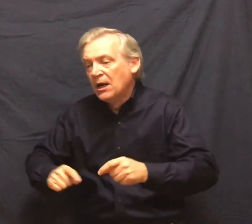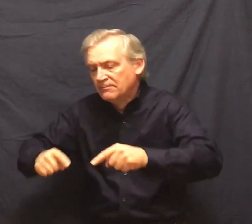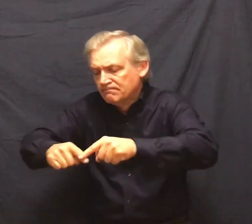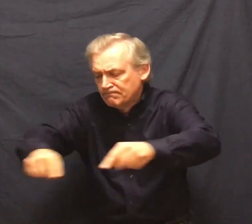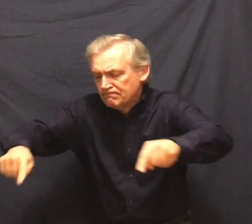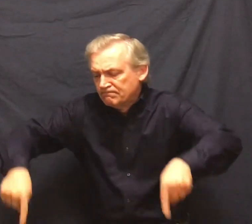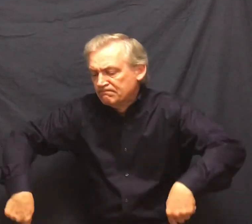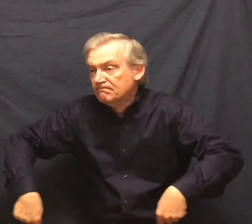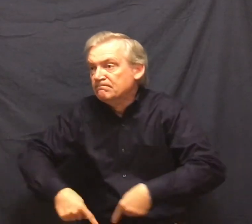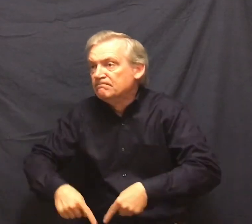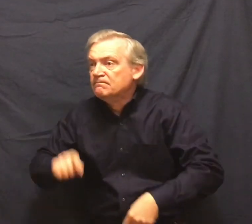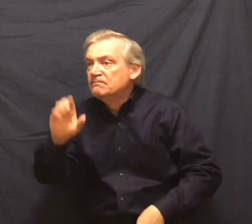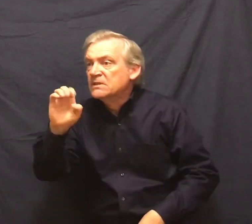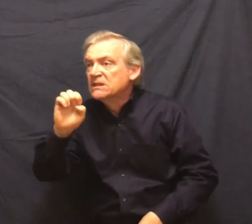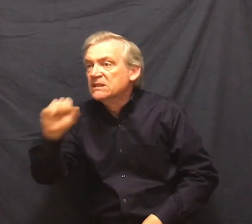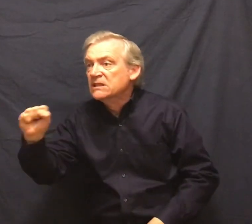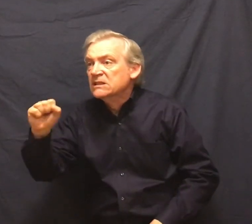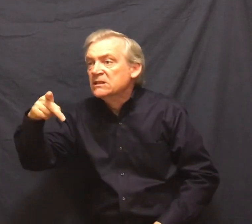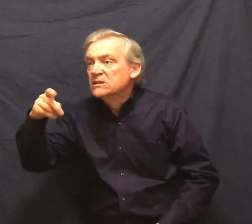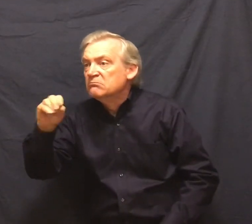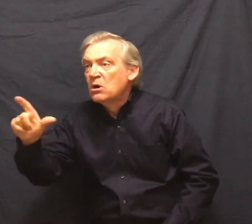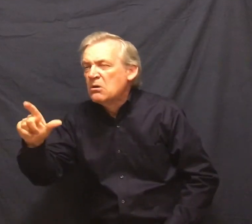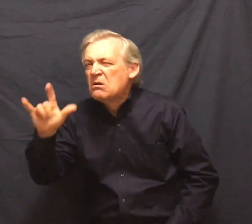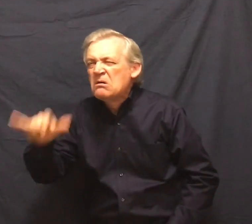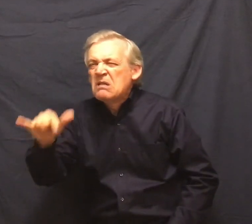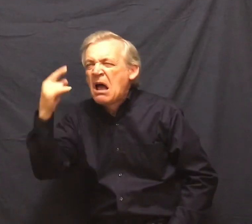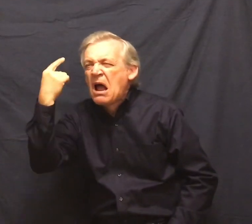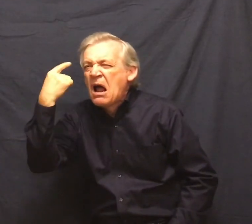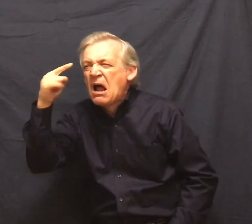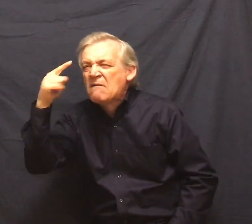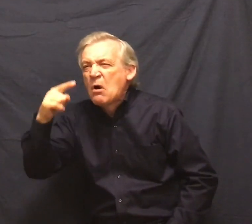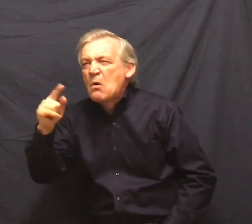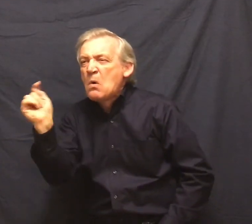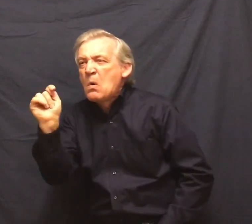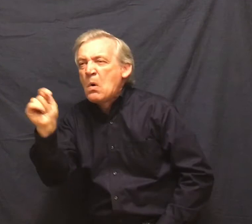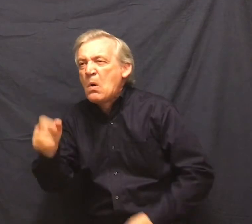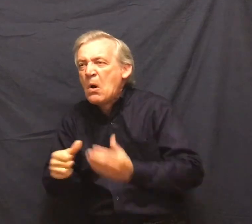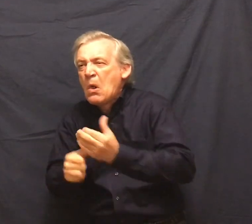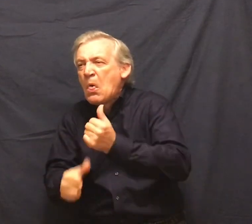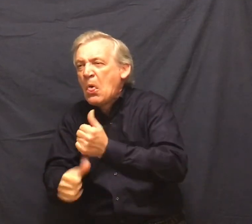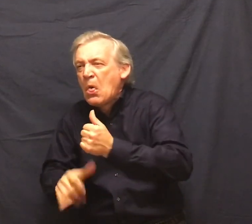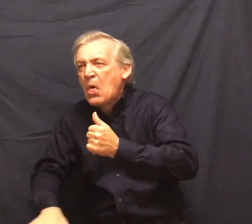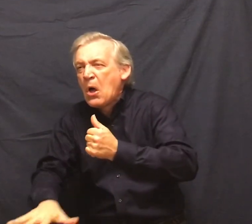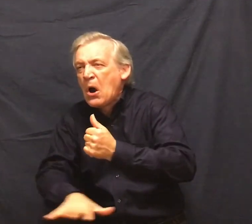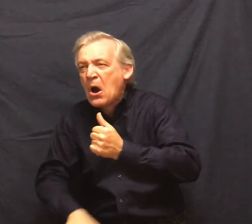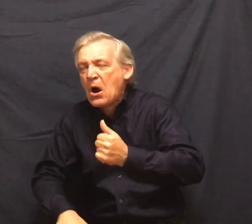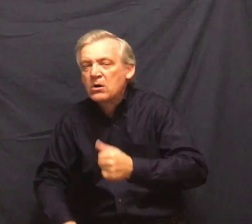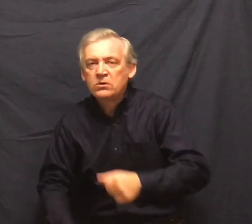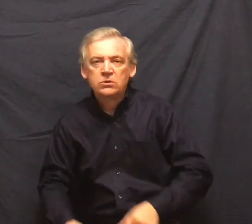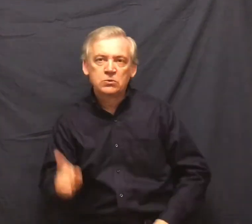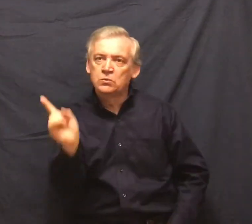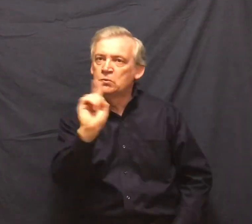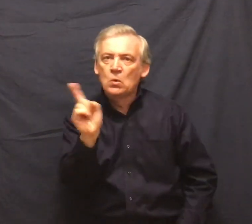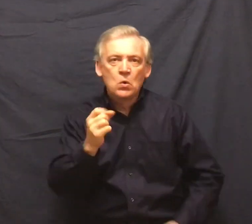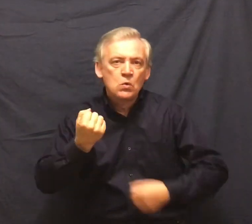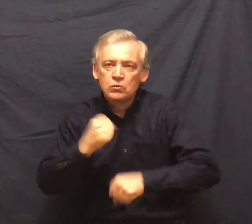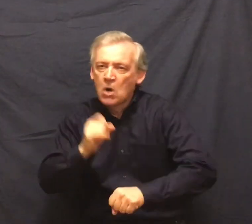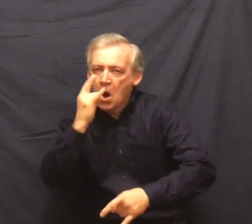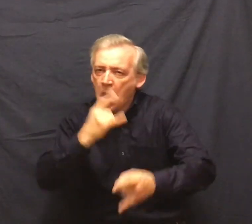All right, but don't try to put nothing over, 'cause you can't get away with nothing. I seen wise guys before. Go on out with the